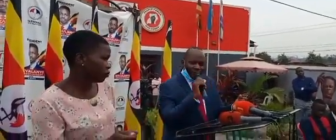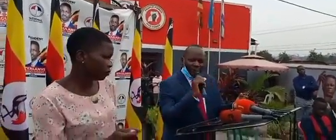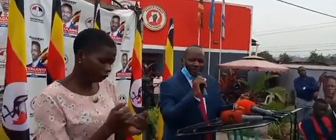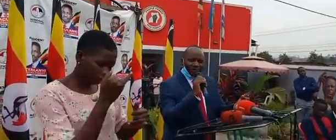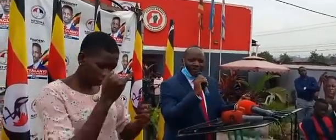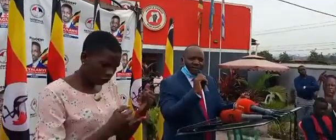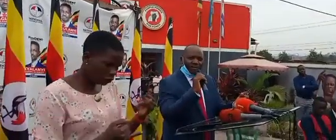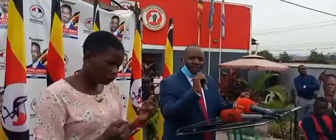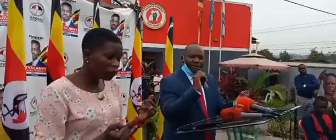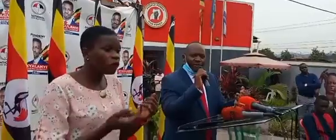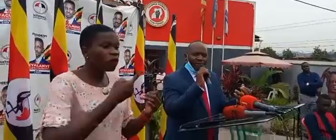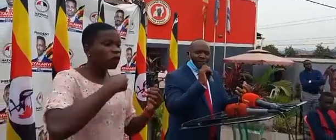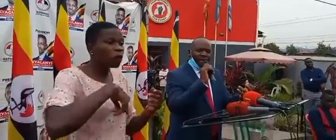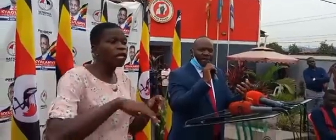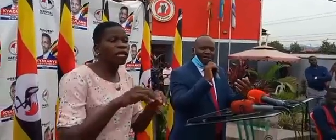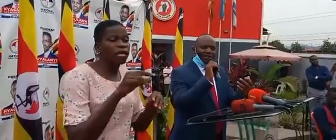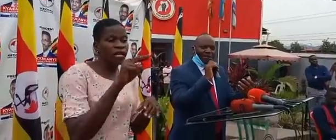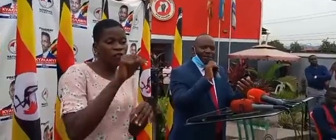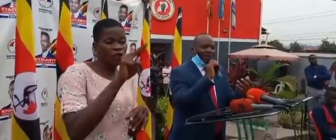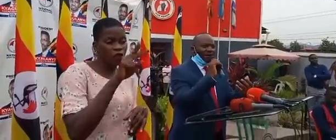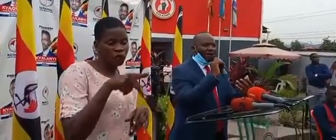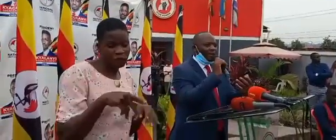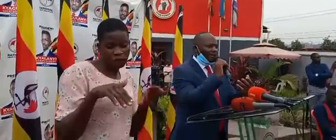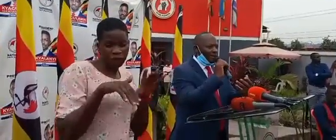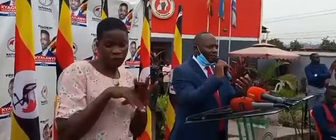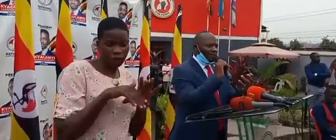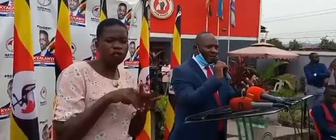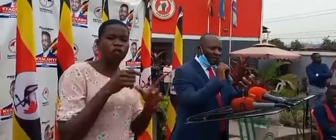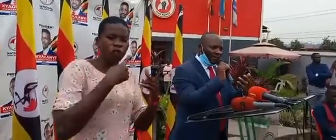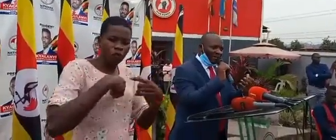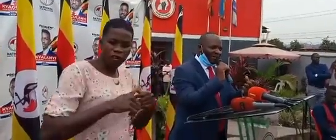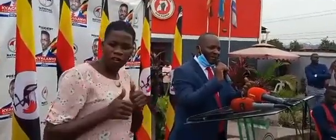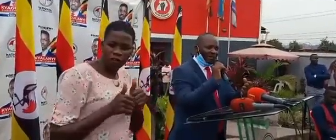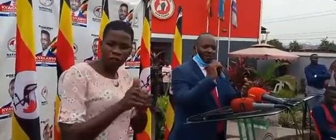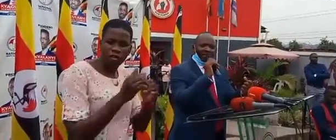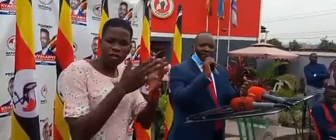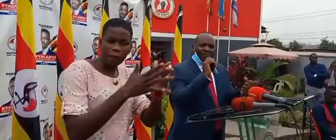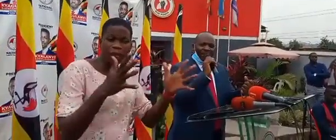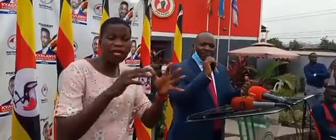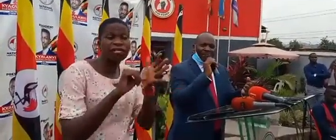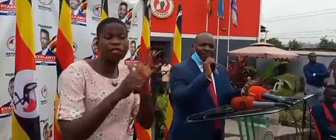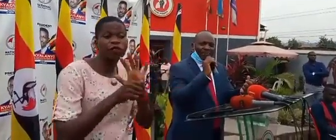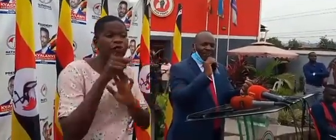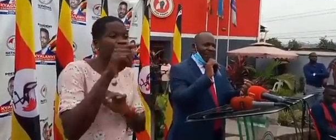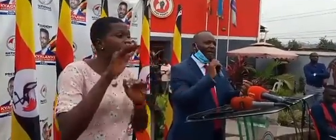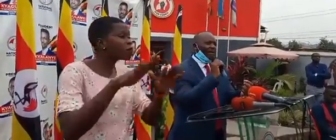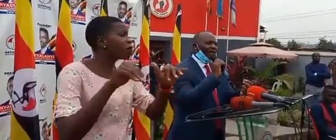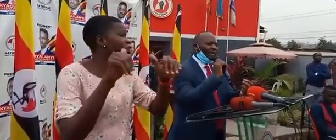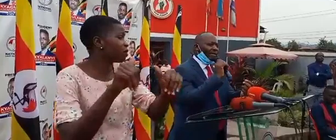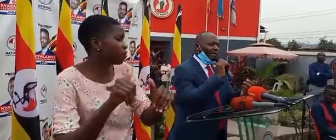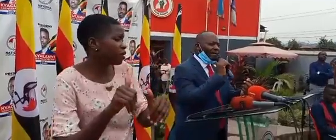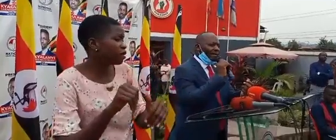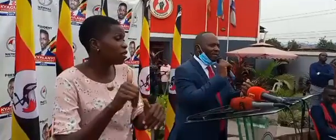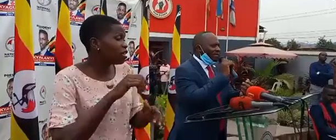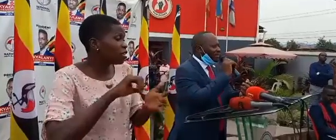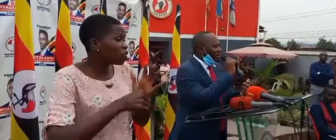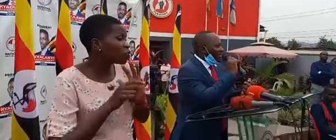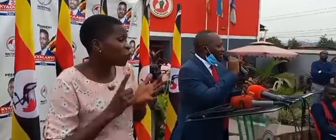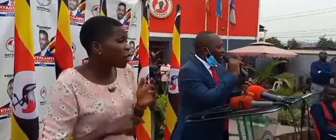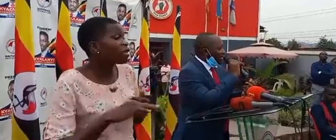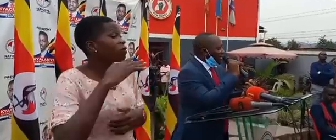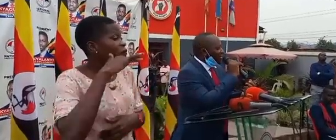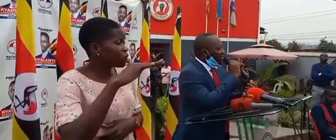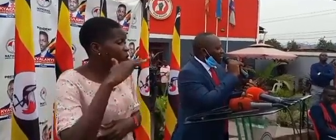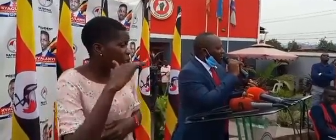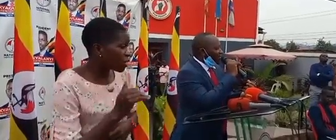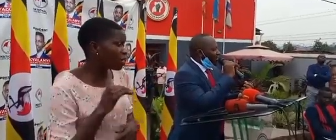NUP tugoberera ensonga enkulu ennyo mu Paalamenti eya Sipiika.